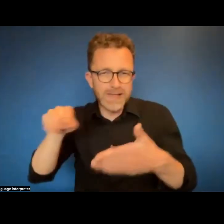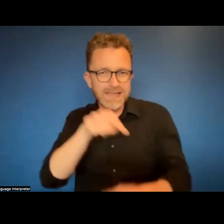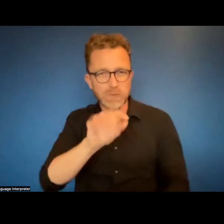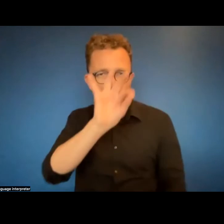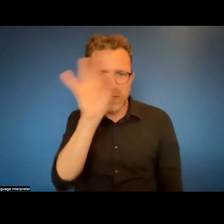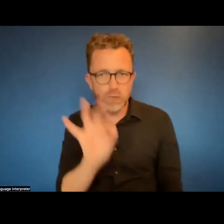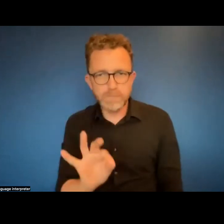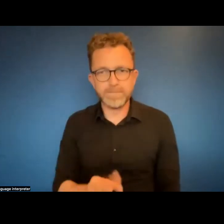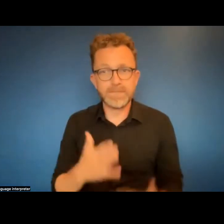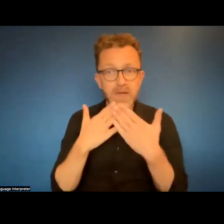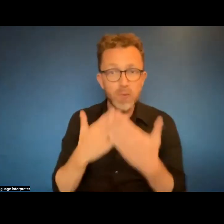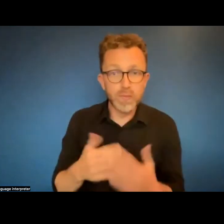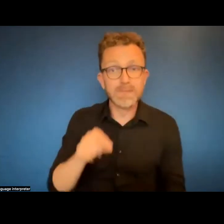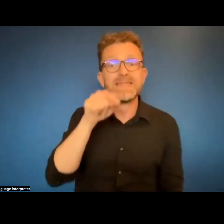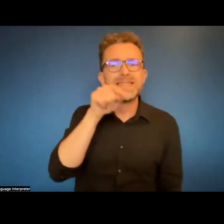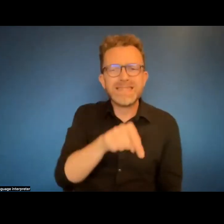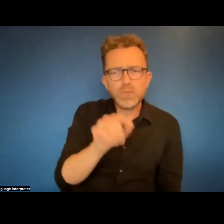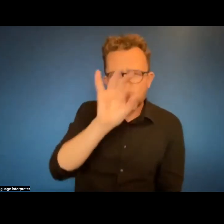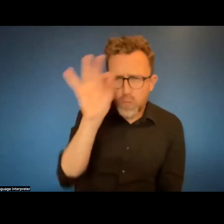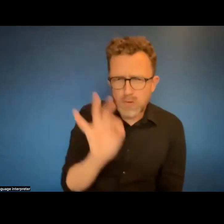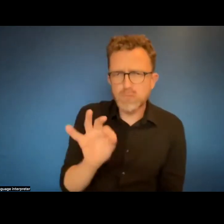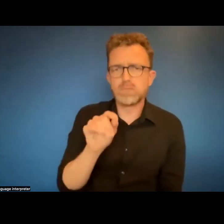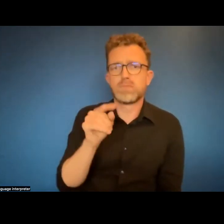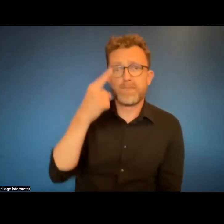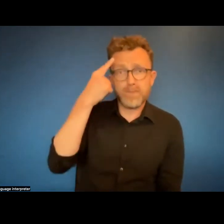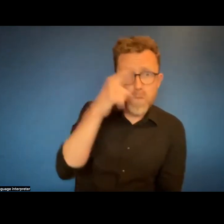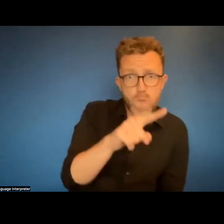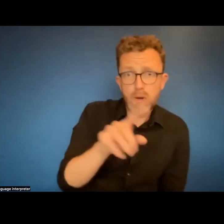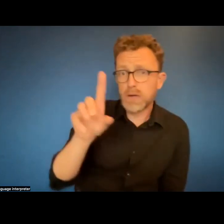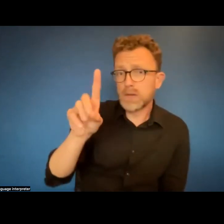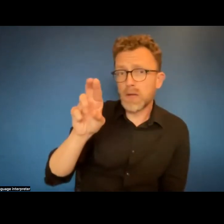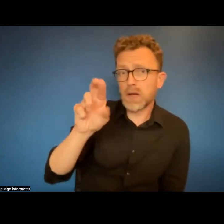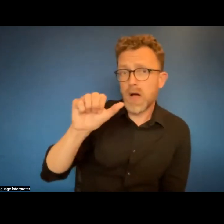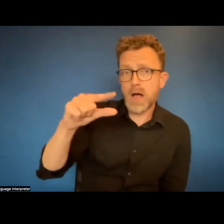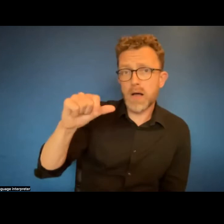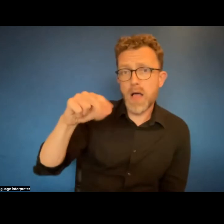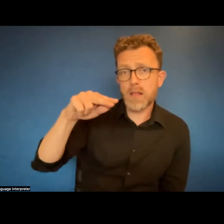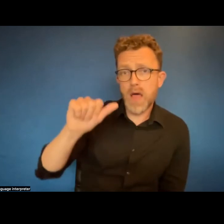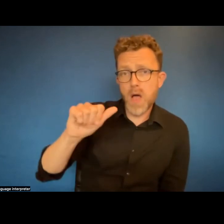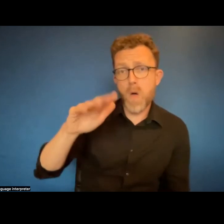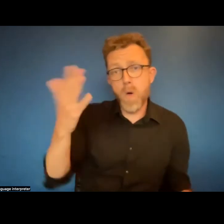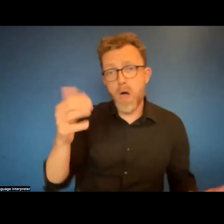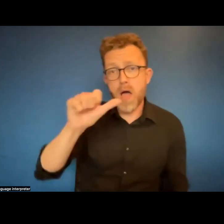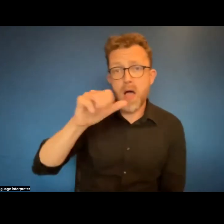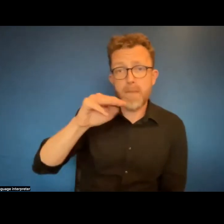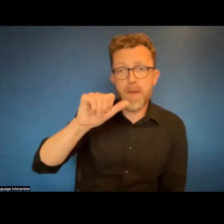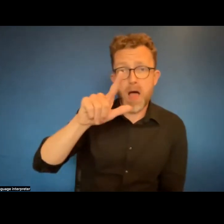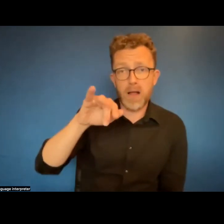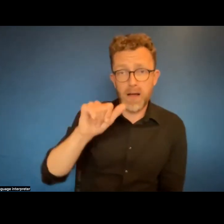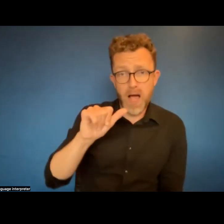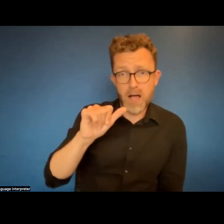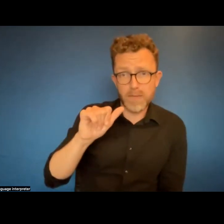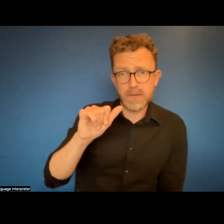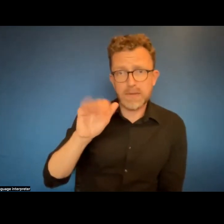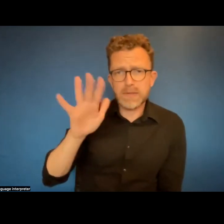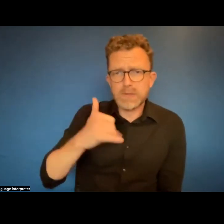UNICEF, sorry, have a clear stand on not investing in institutions in response to Ukraine. Would either of